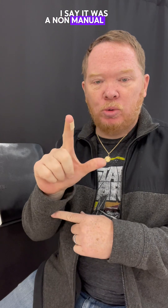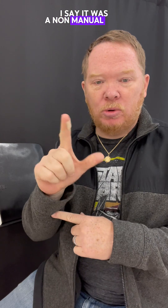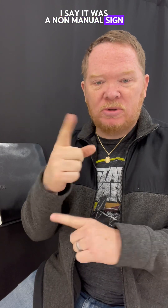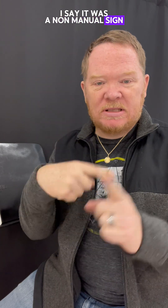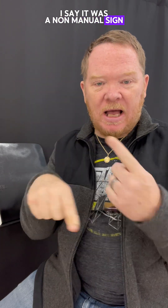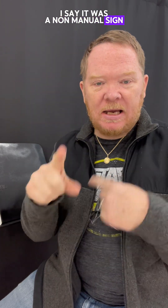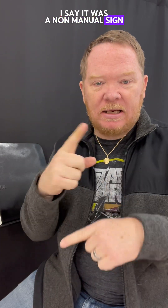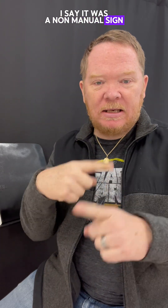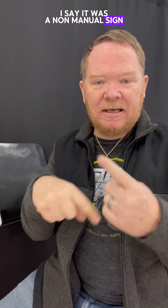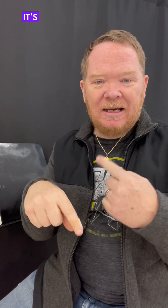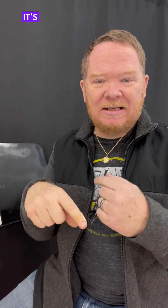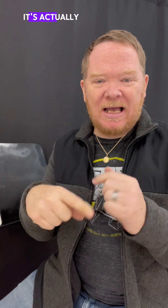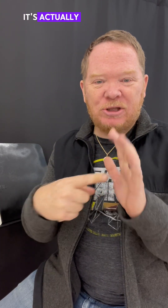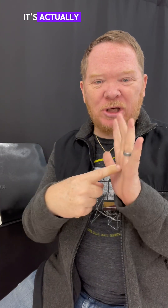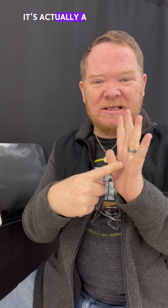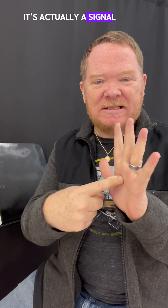non-manual sign. It's actually a signal.